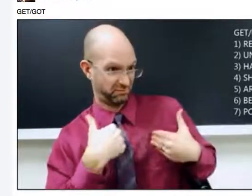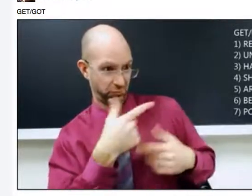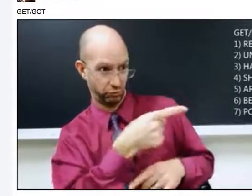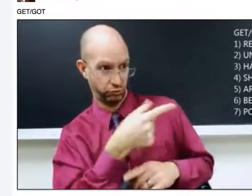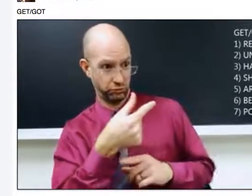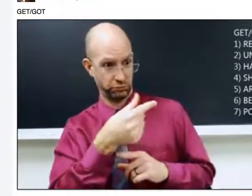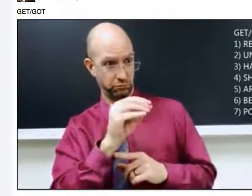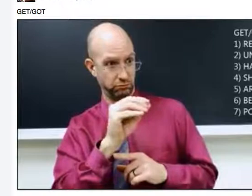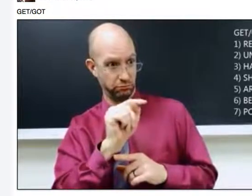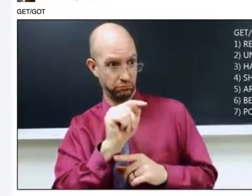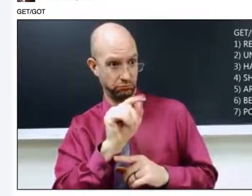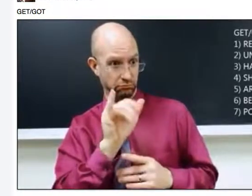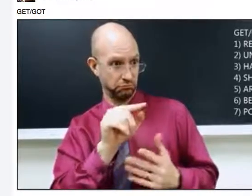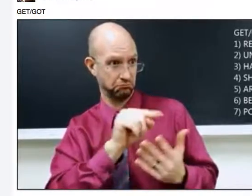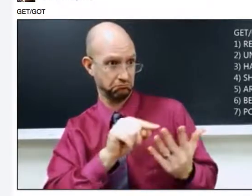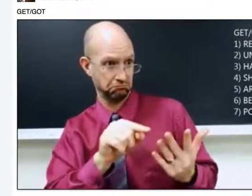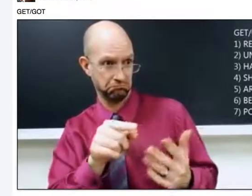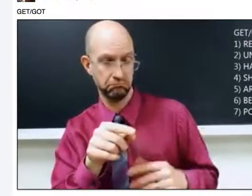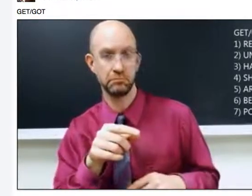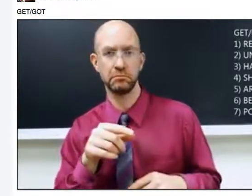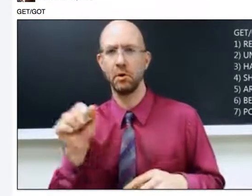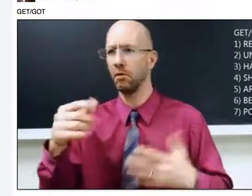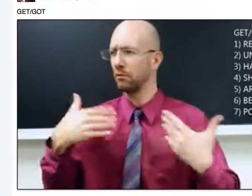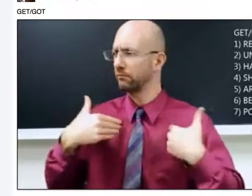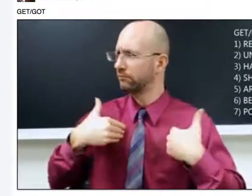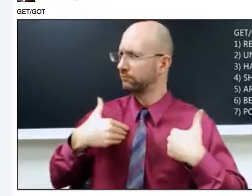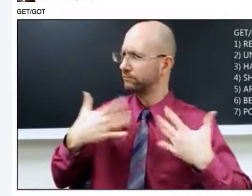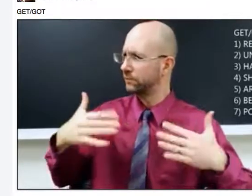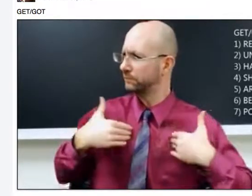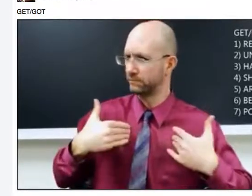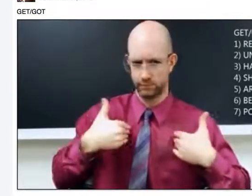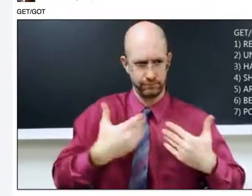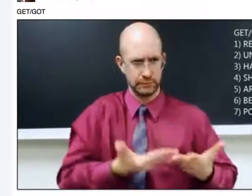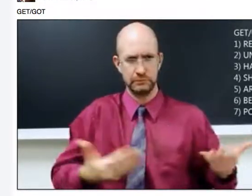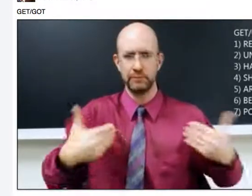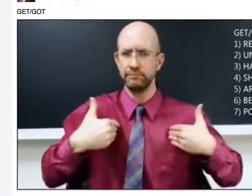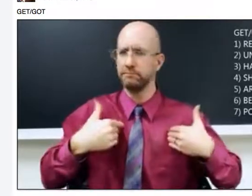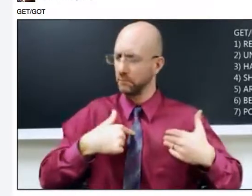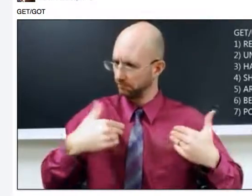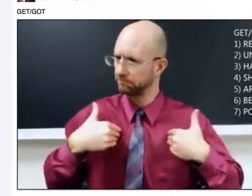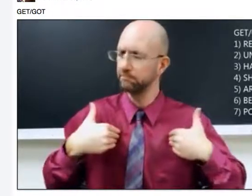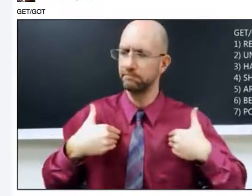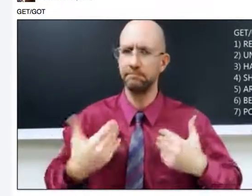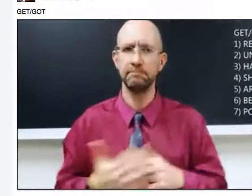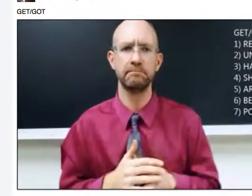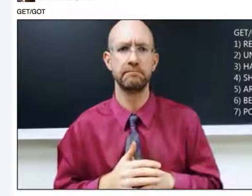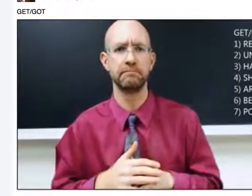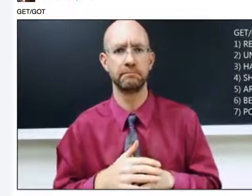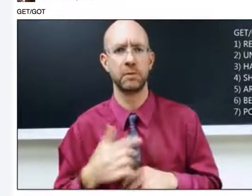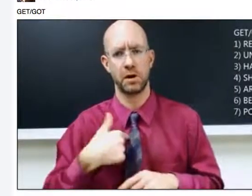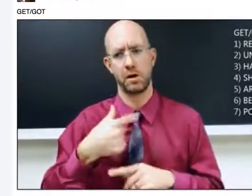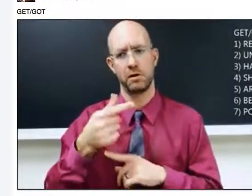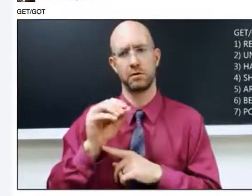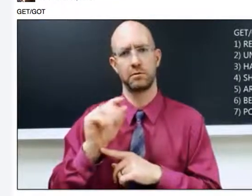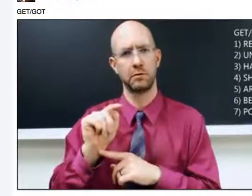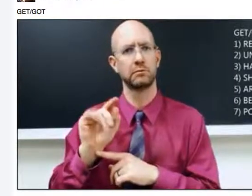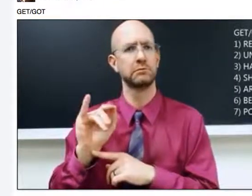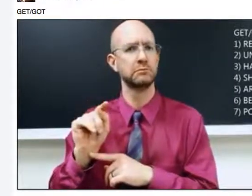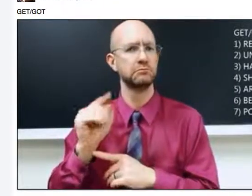This is when you ask somebody, be like, you got it? And they're like, oh, yeah, I got it, or I have it.